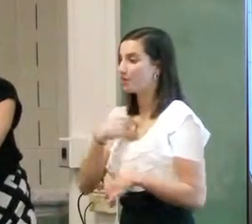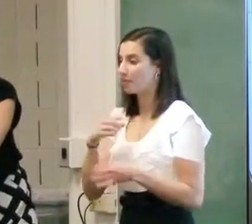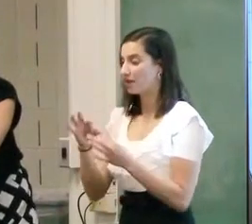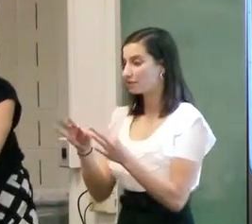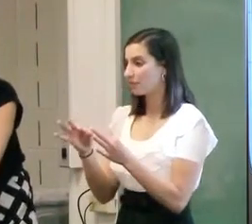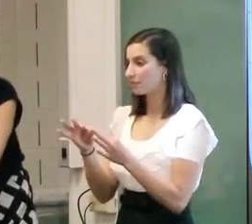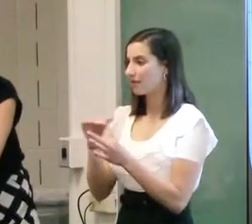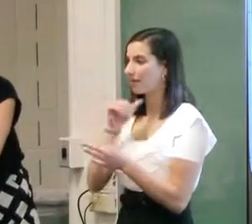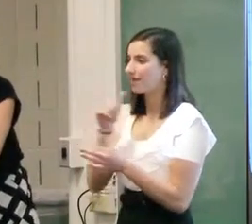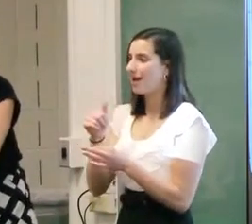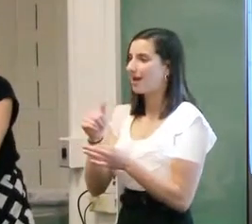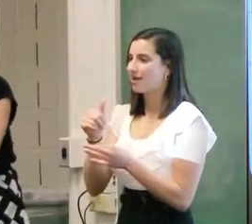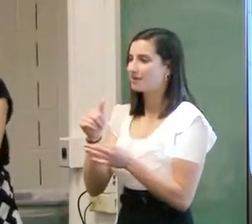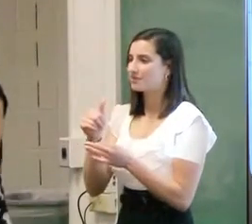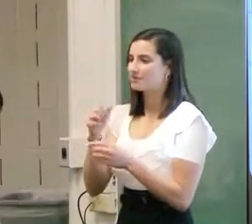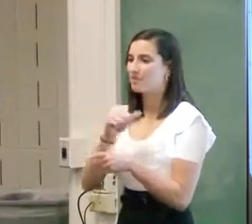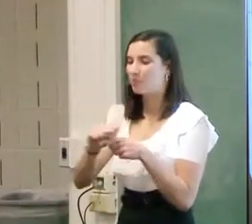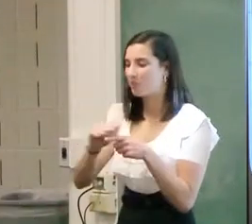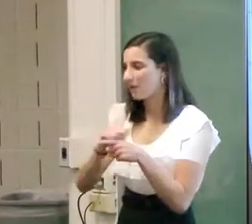rehearsed pieces that we do every day.